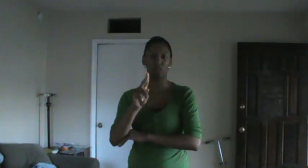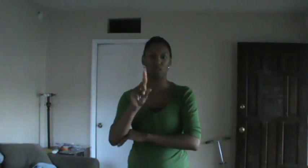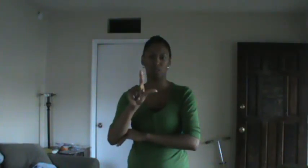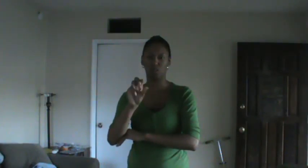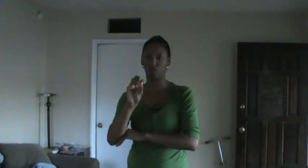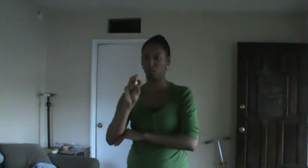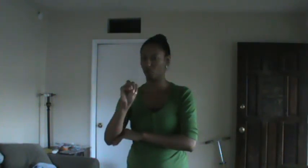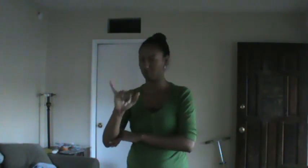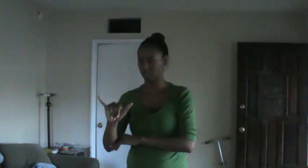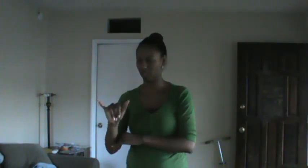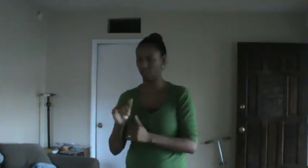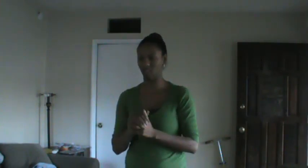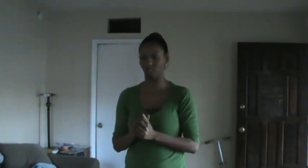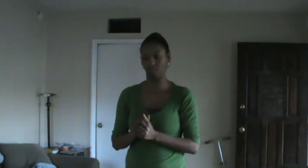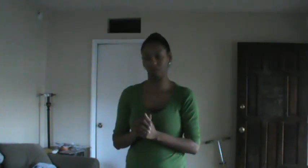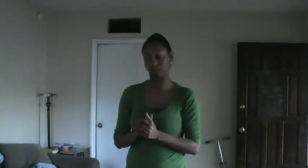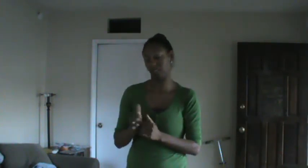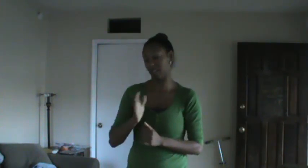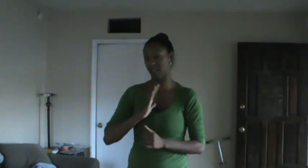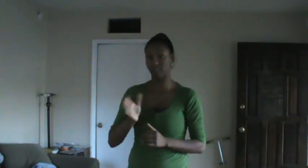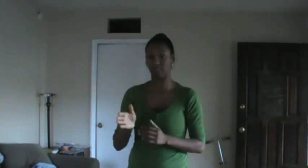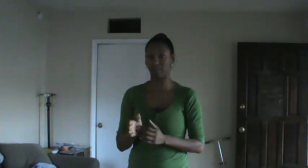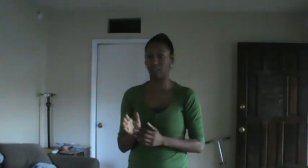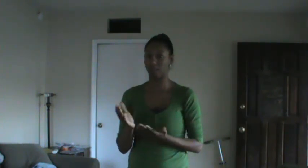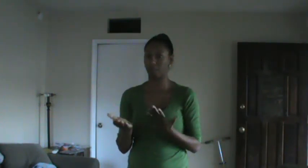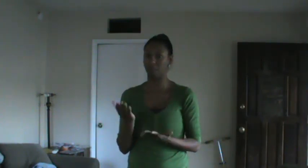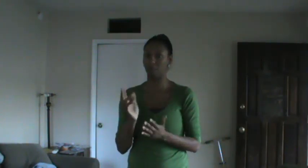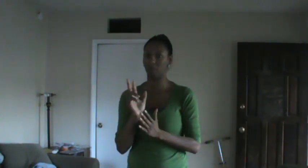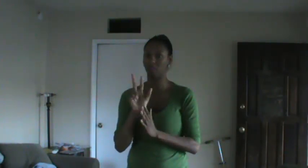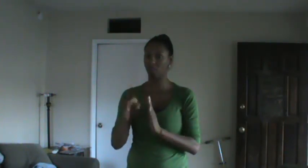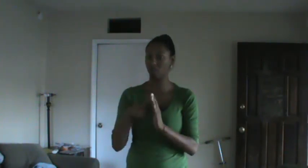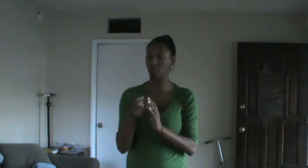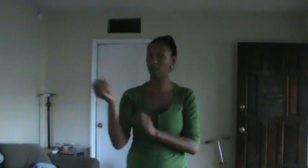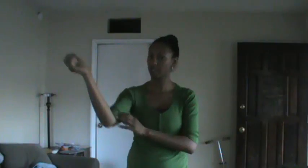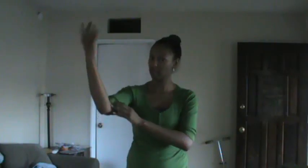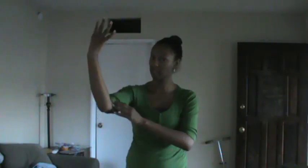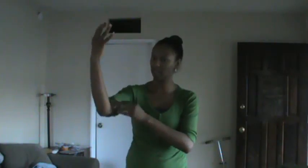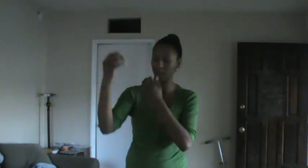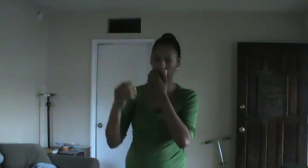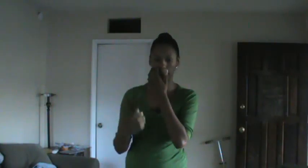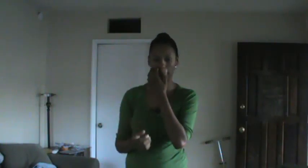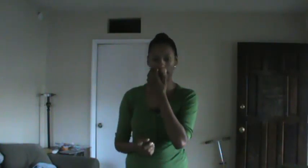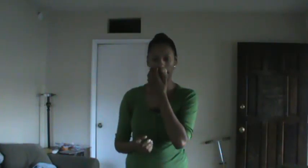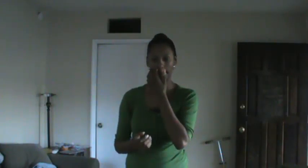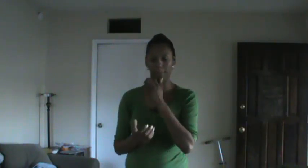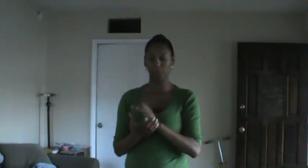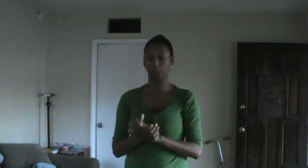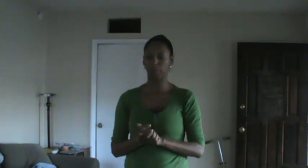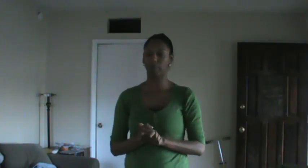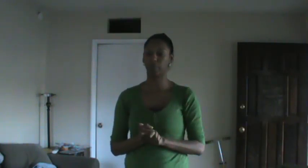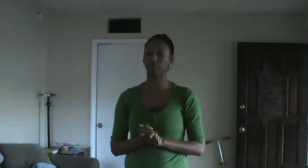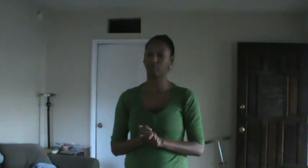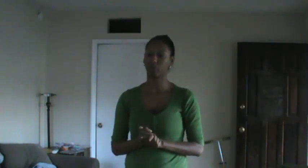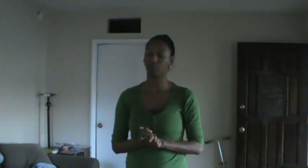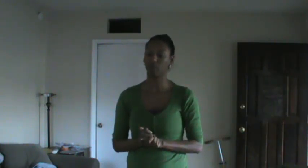put us back on the same plane. It was very perplexing, but it turned out they had replaced the engine overnight with another engine that had